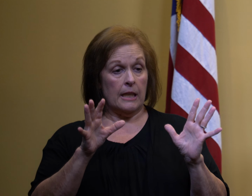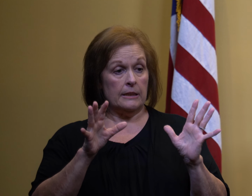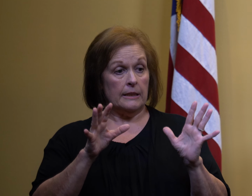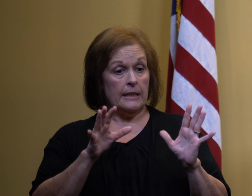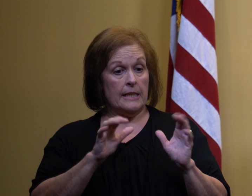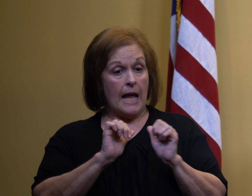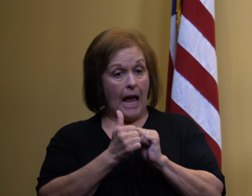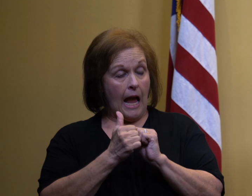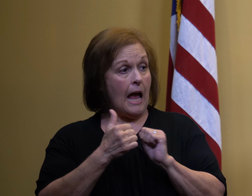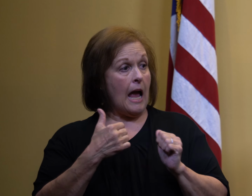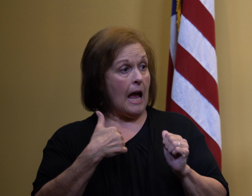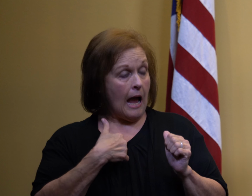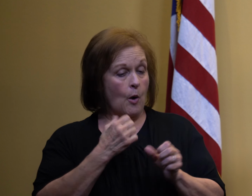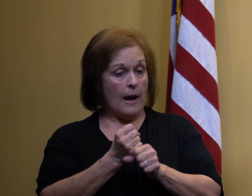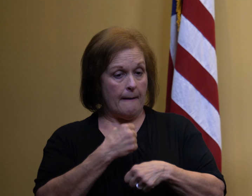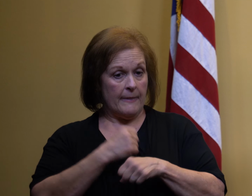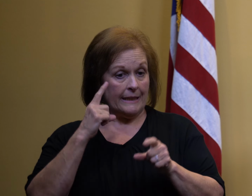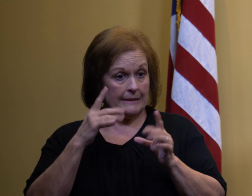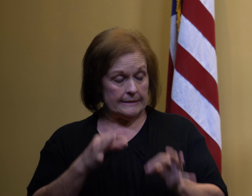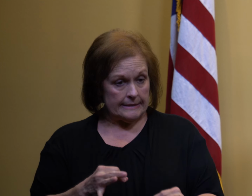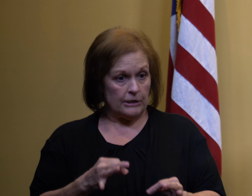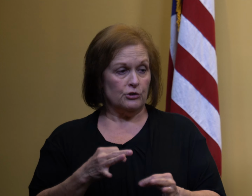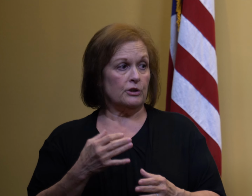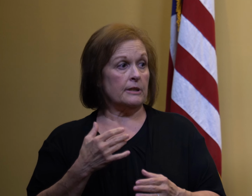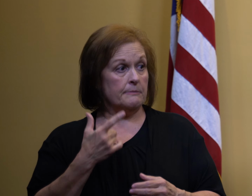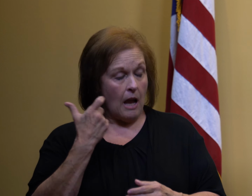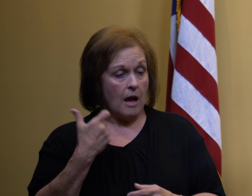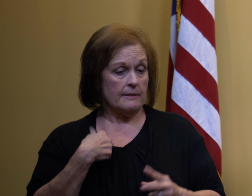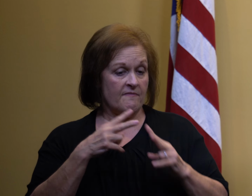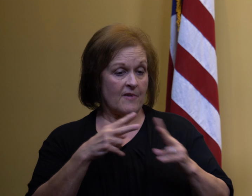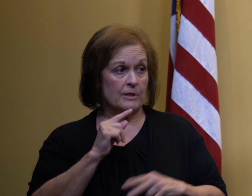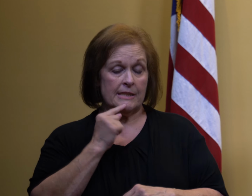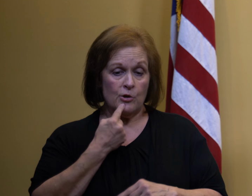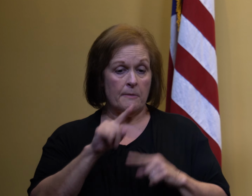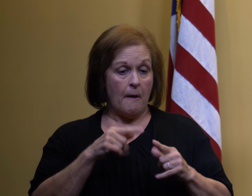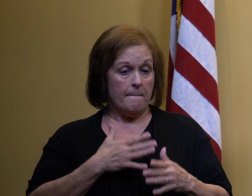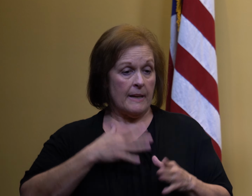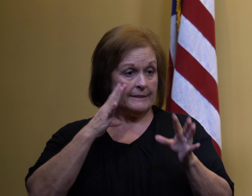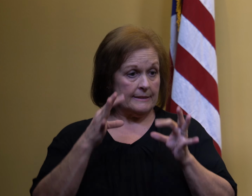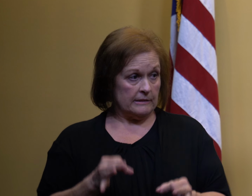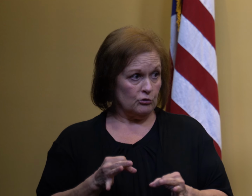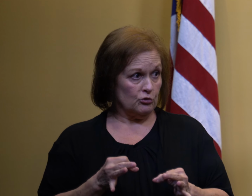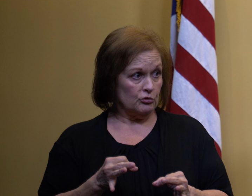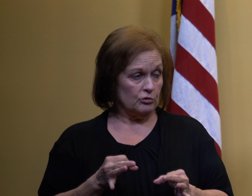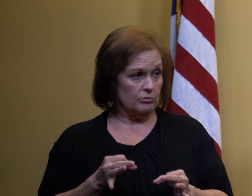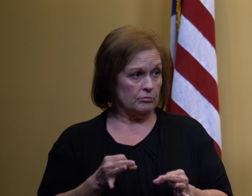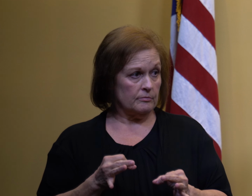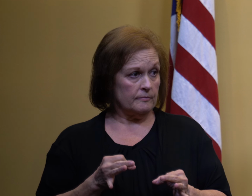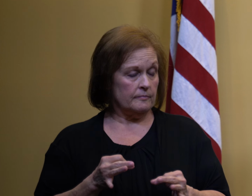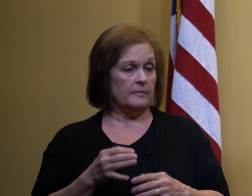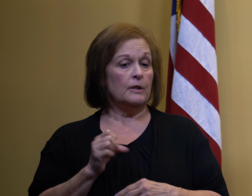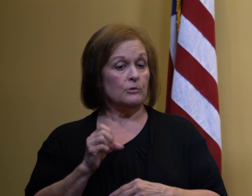of how I make sound decisions and solid ones, and I take them very seriously. And this is just another one of them.